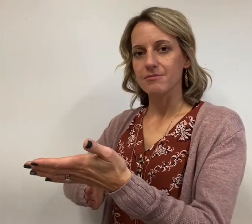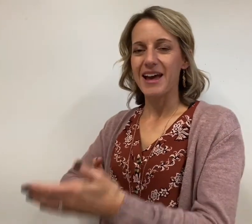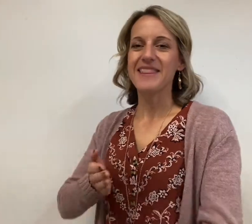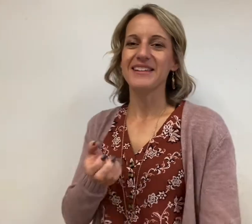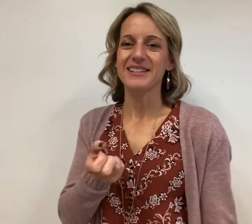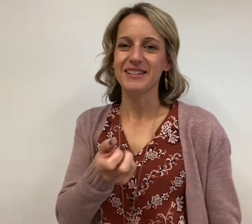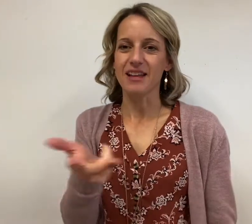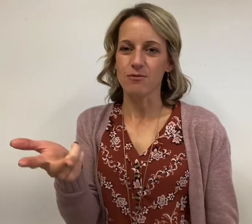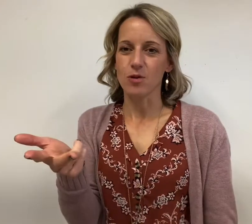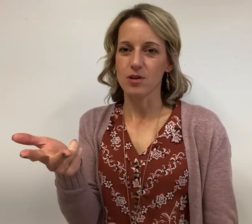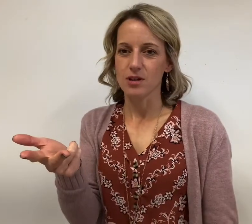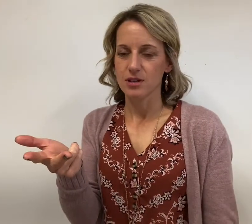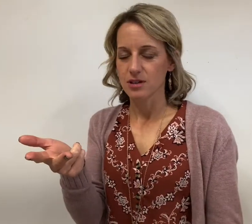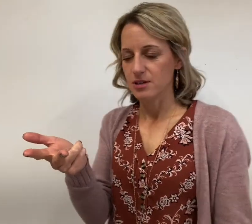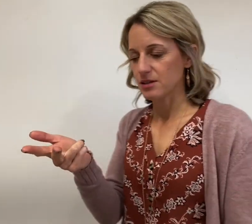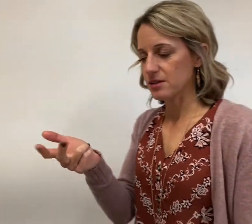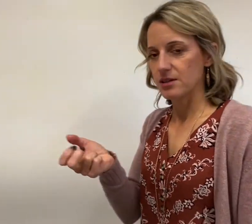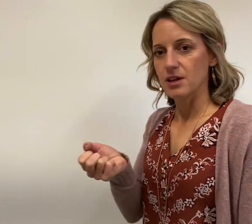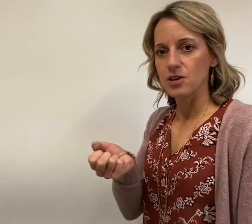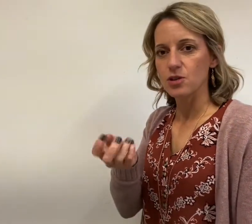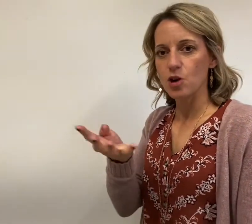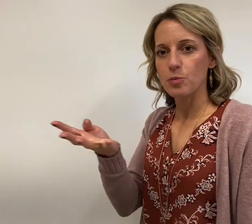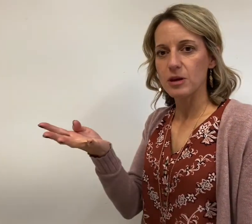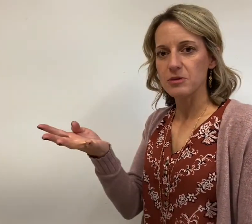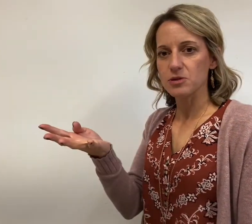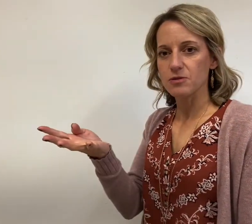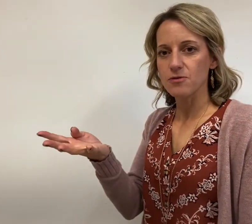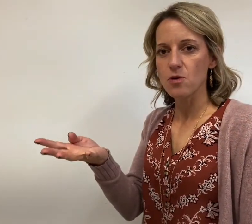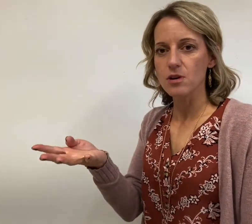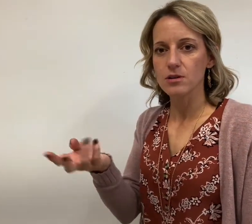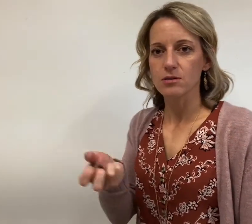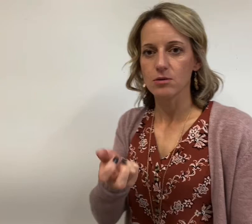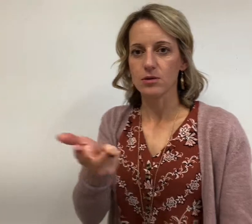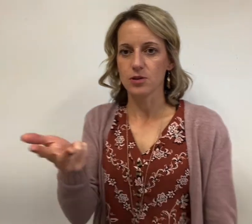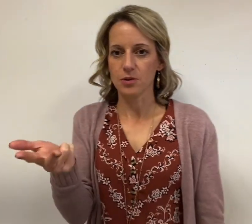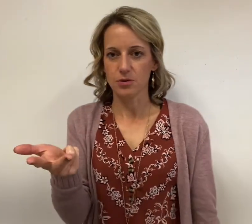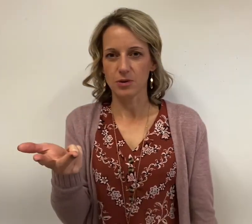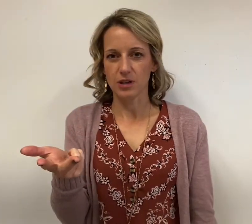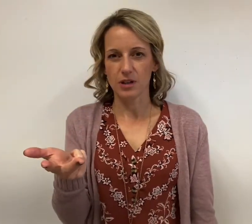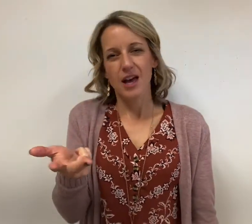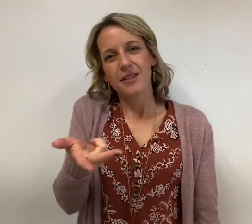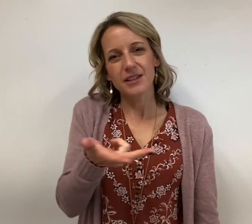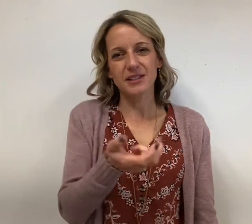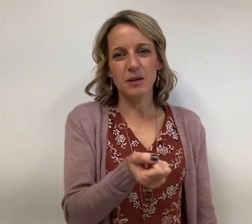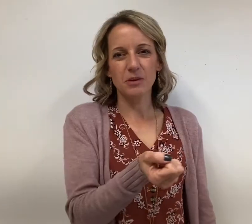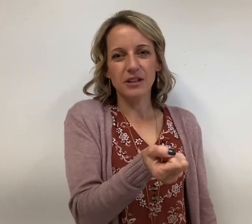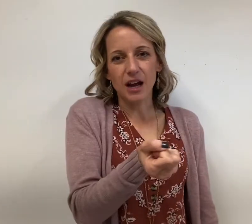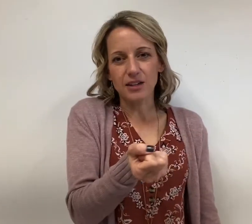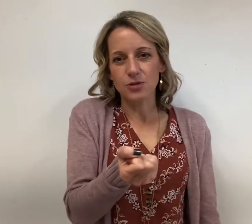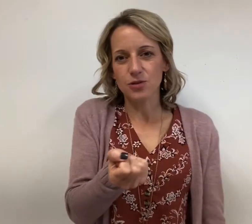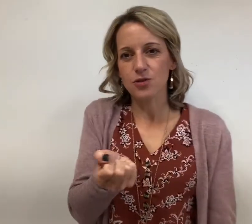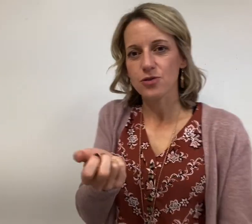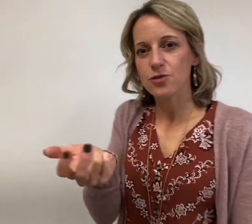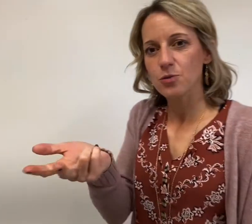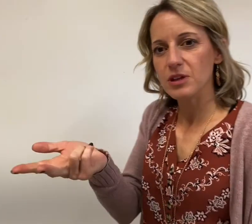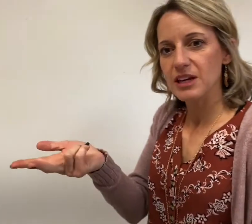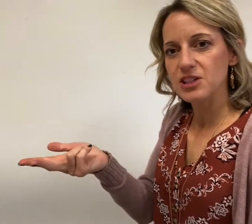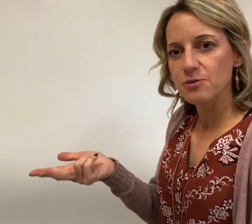and then several. You can open up into a 4 or to a 3. This typically, I use 3 handshake for